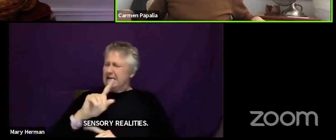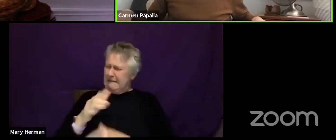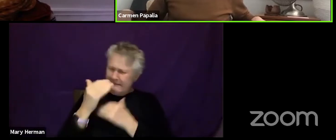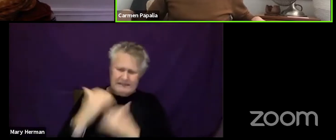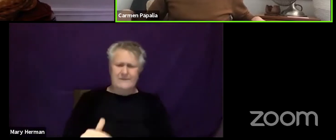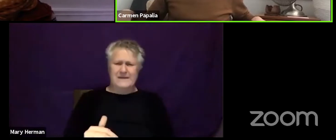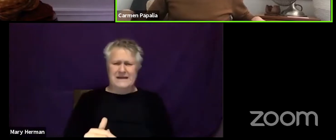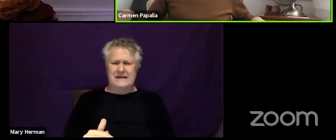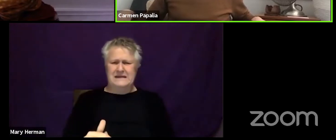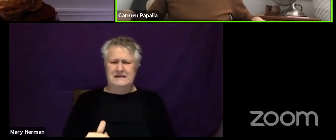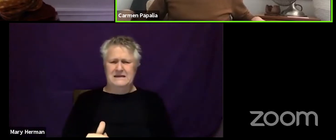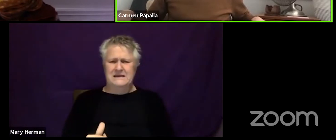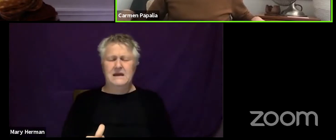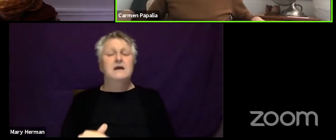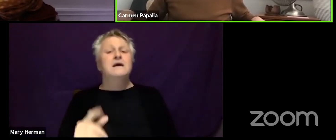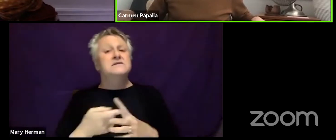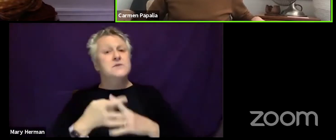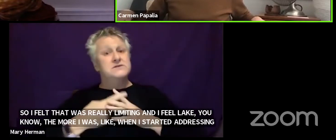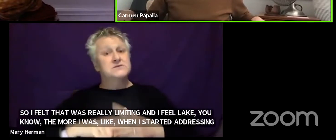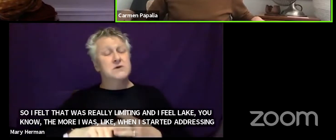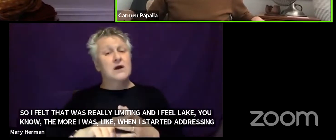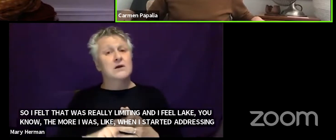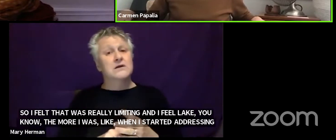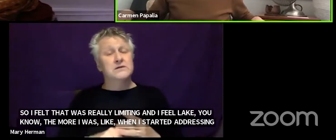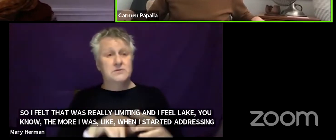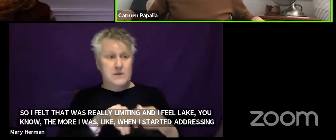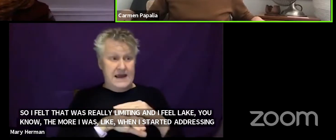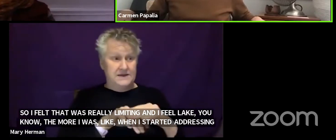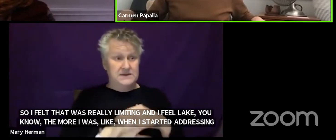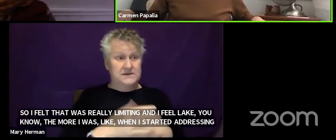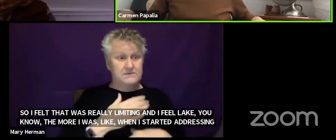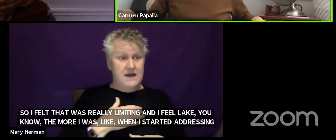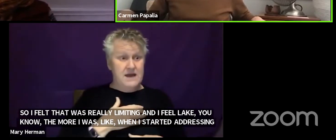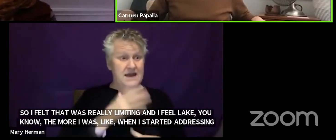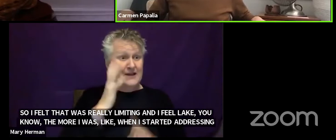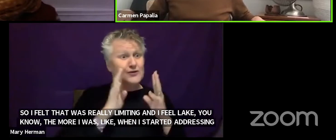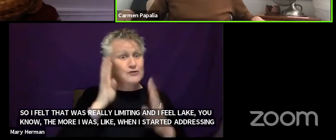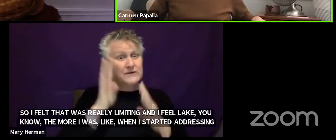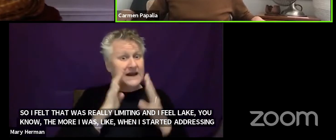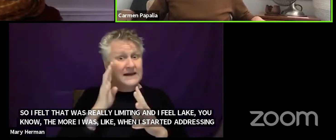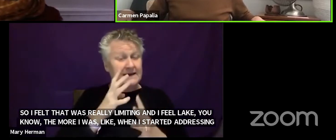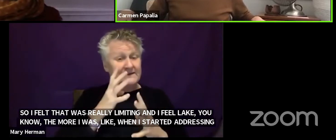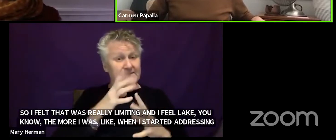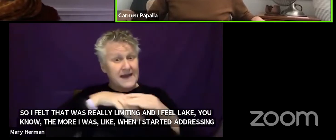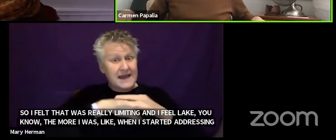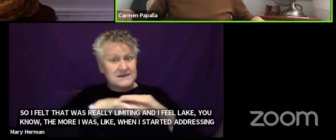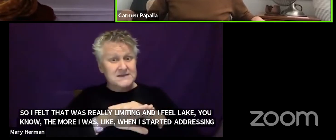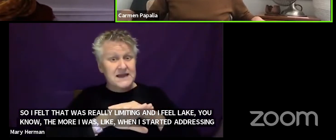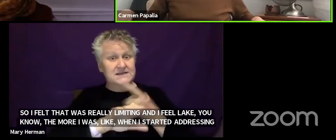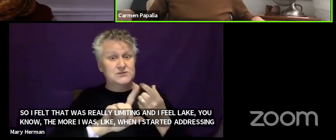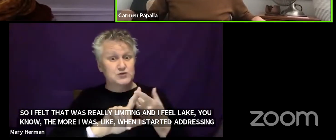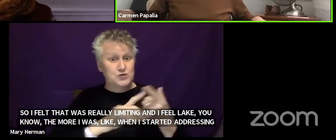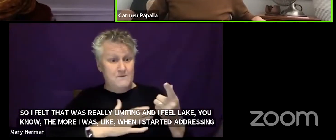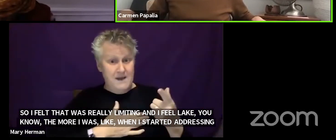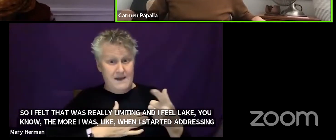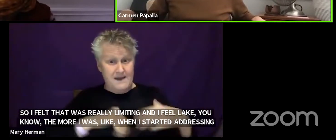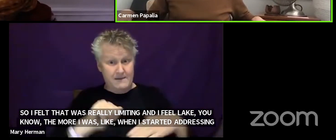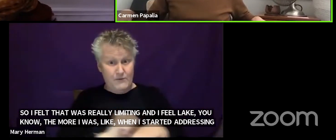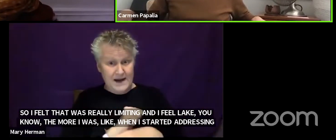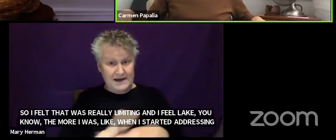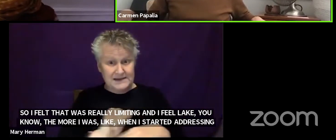started addressing my access through my creative practice, my socially engaged practice, and this,